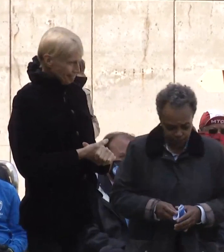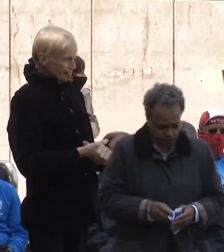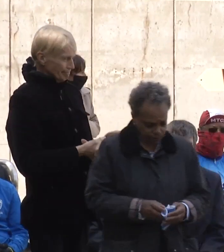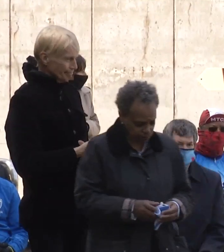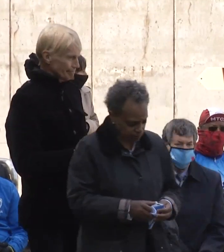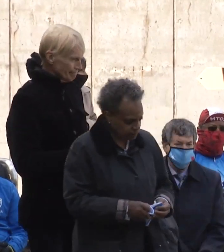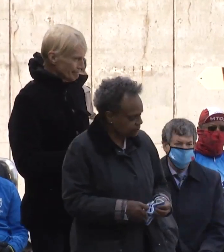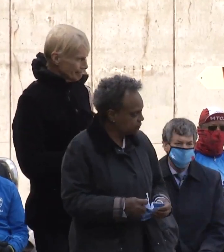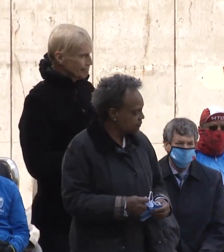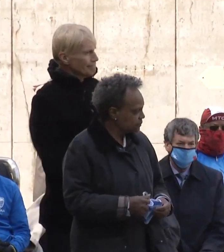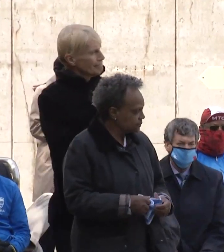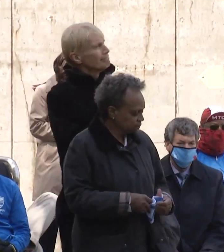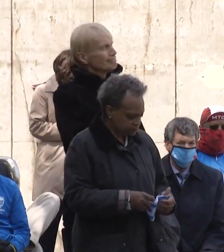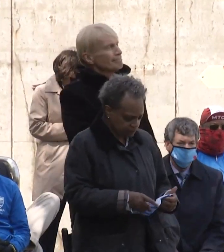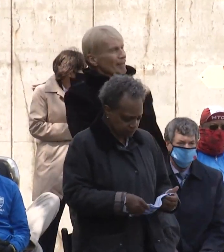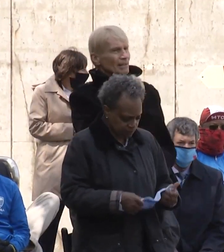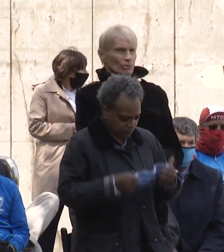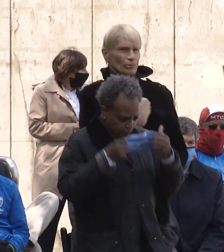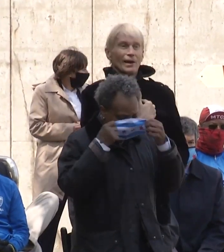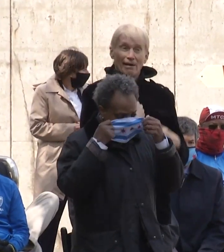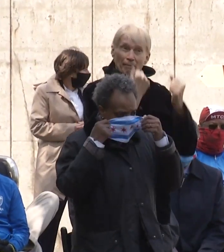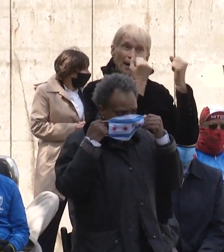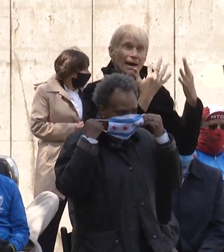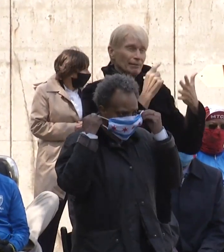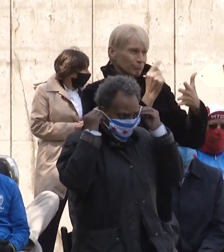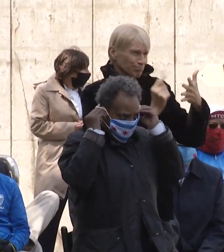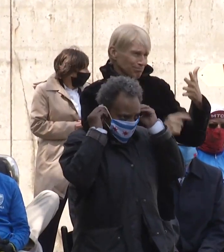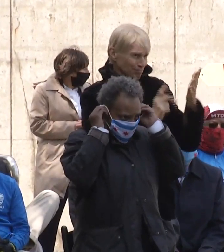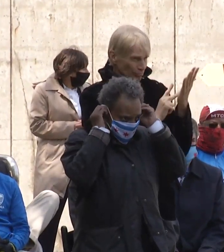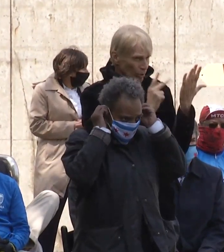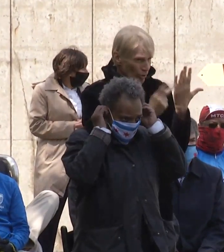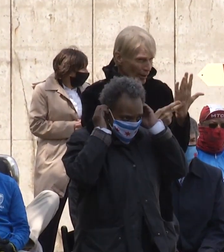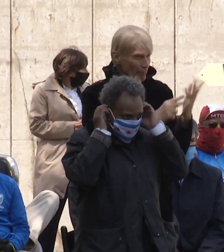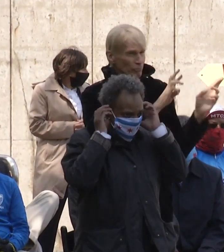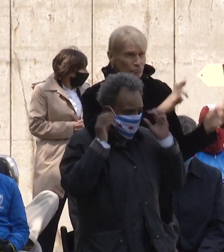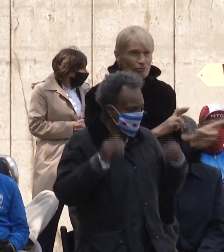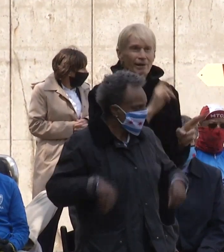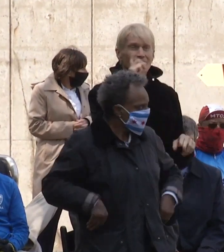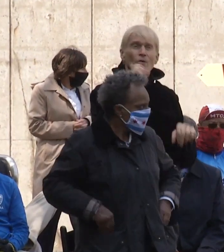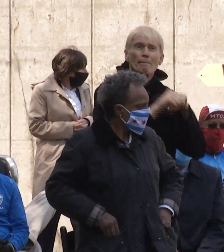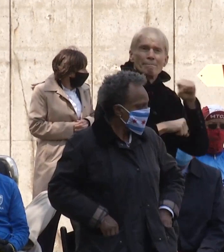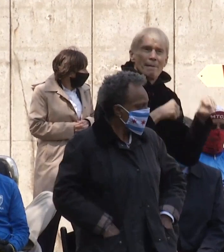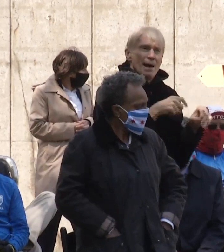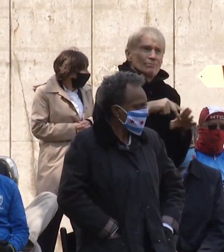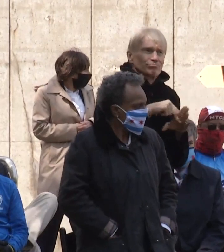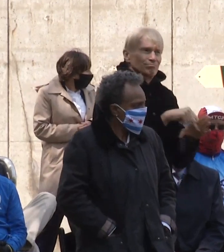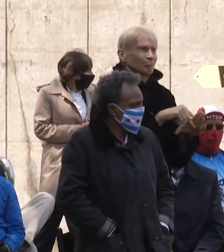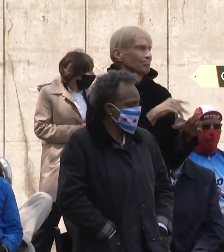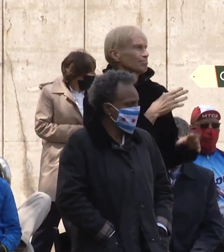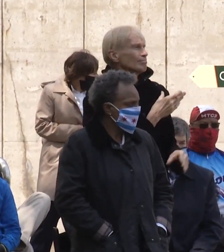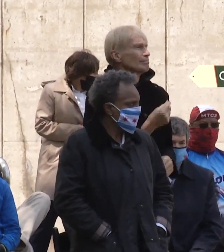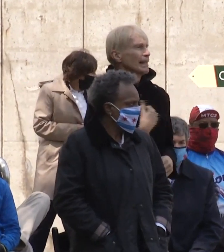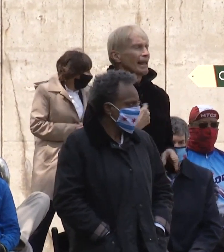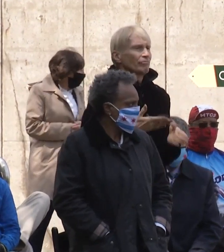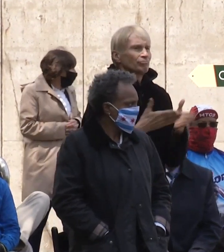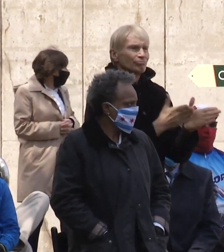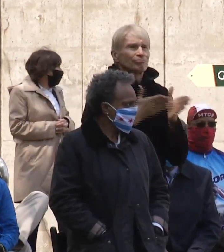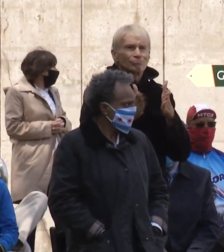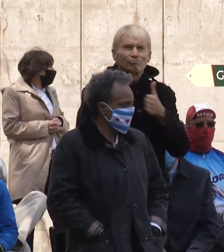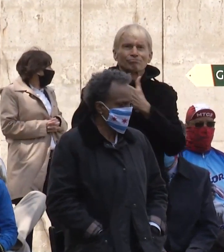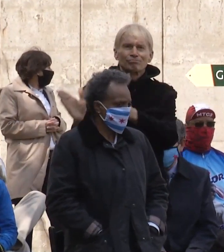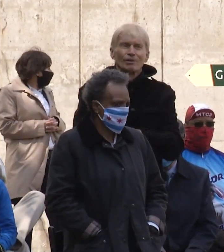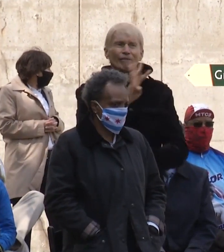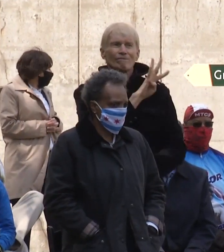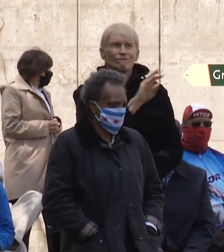Yes, we have a lot of really exciting initiatives in terms of bikeway planning. We'll be adding over 40 additional miles